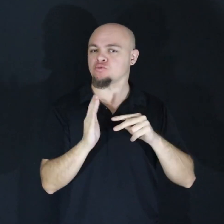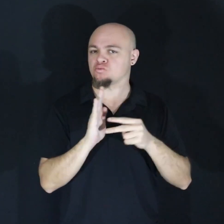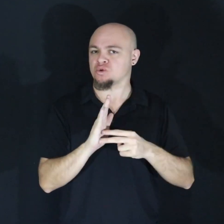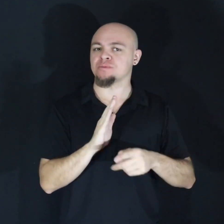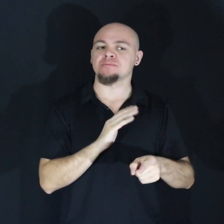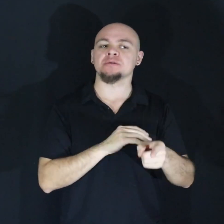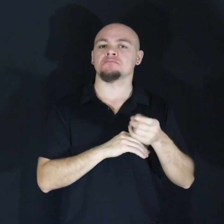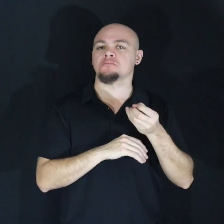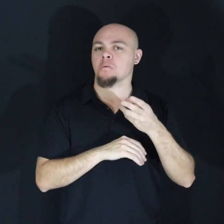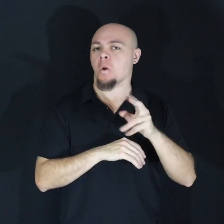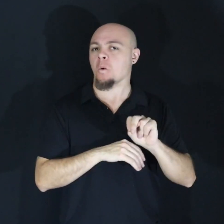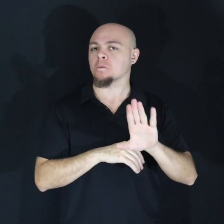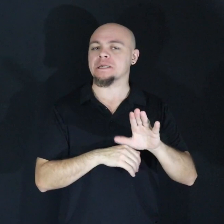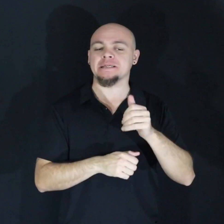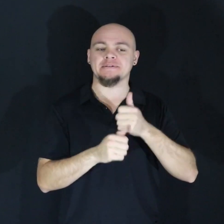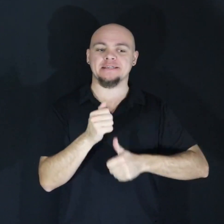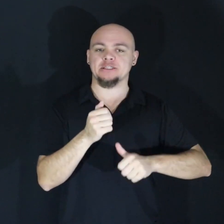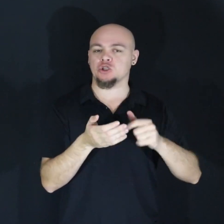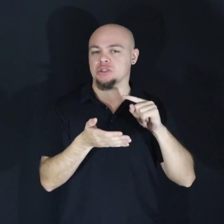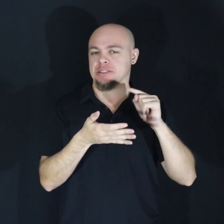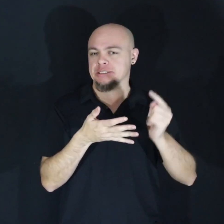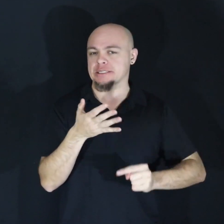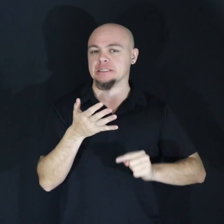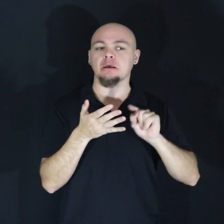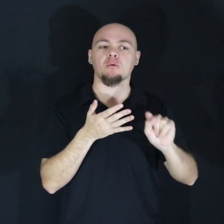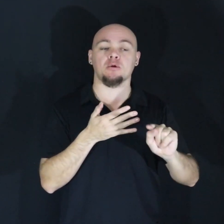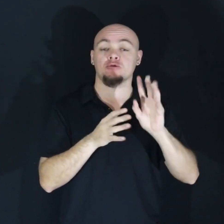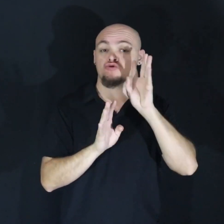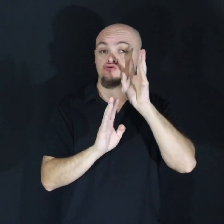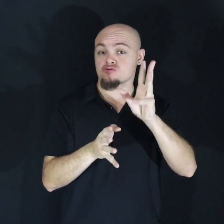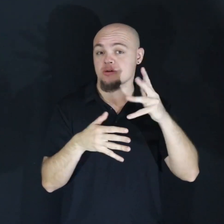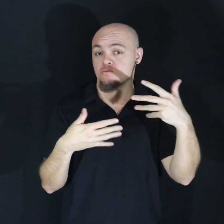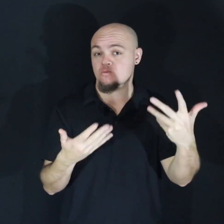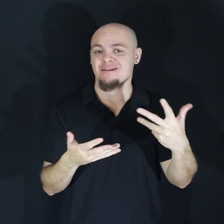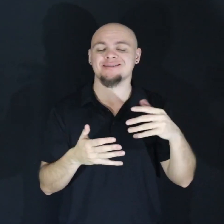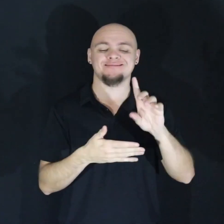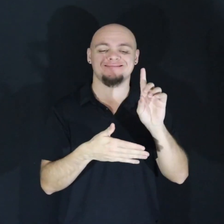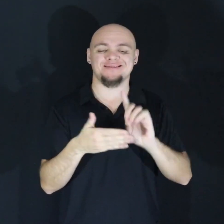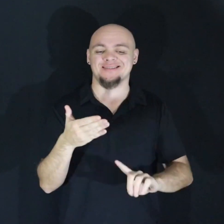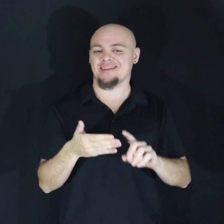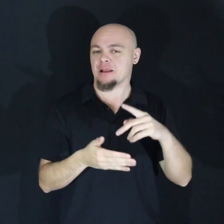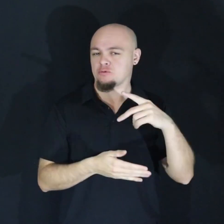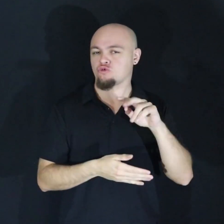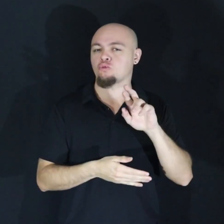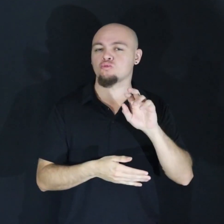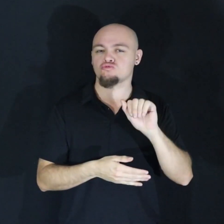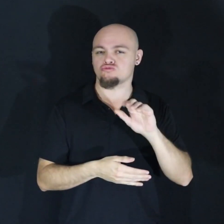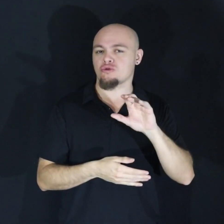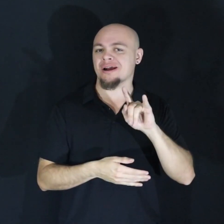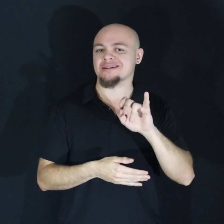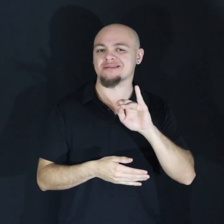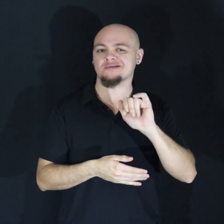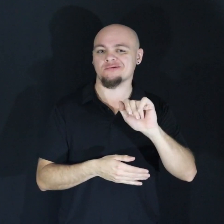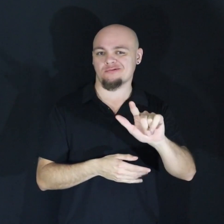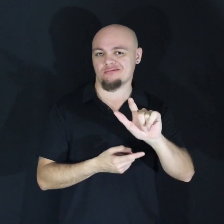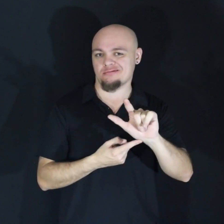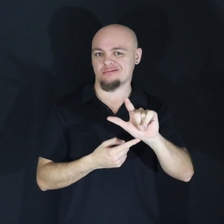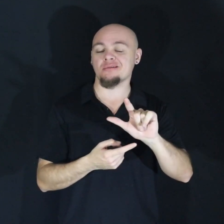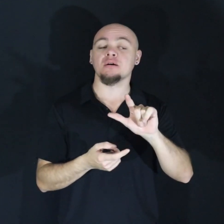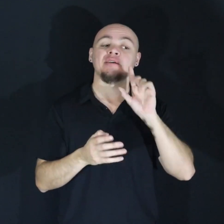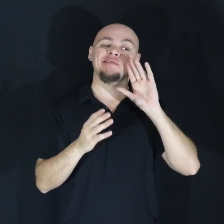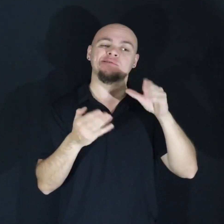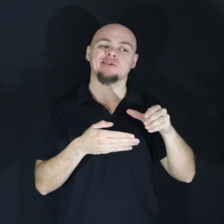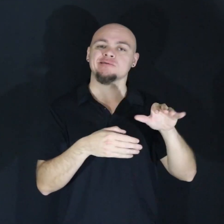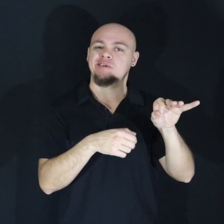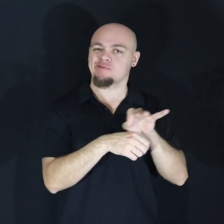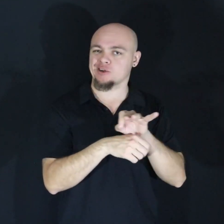every detail. This led to the creation of practical designs that focused on function rather than